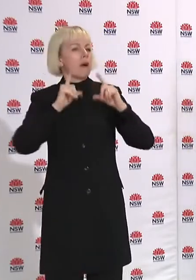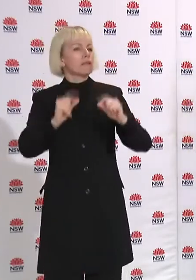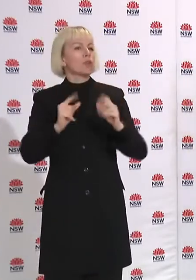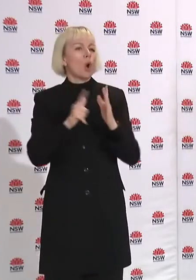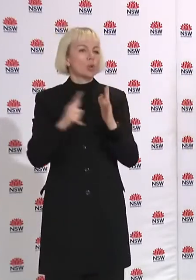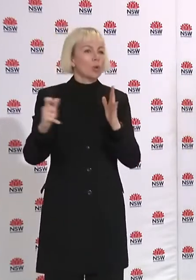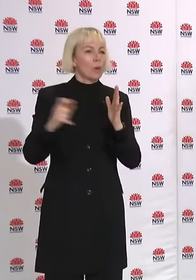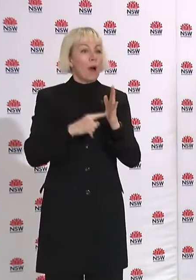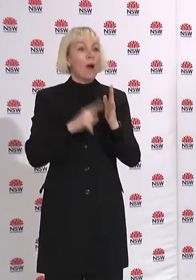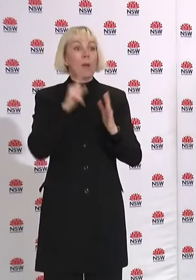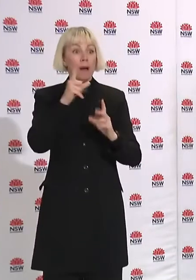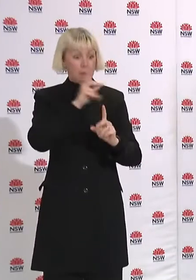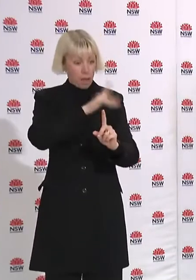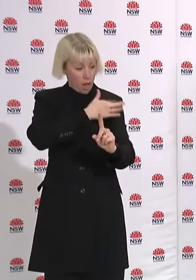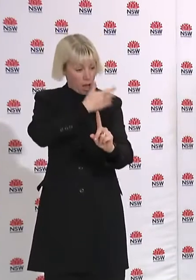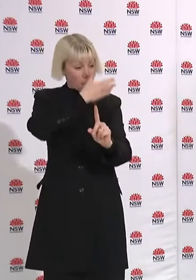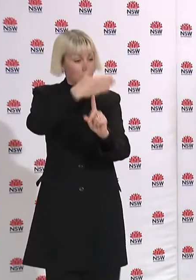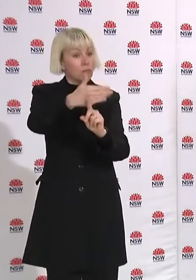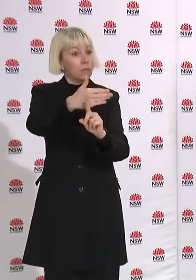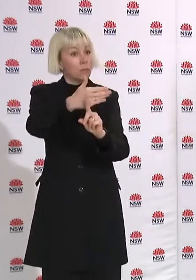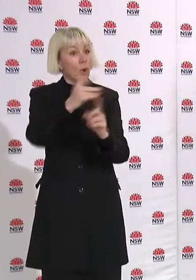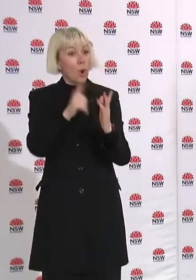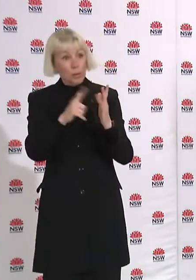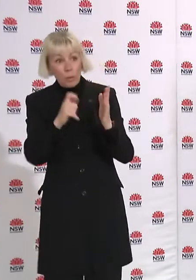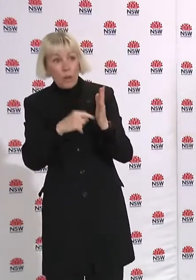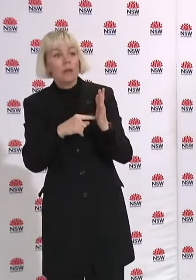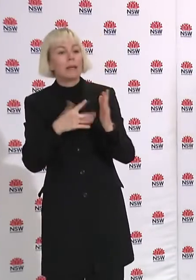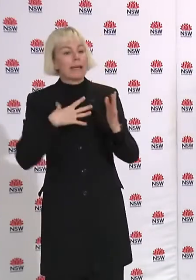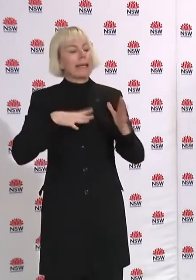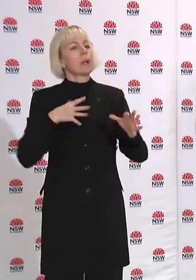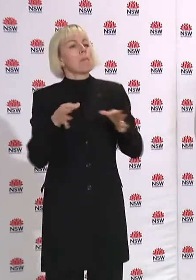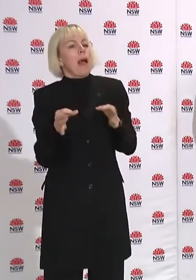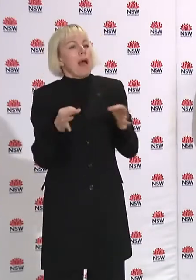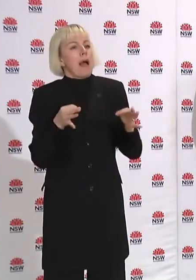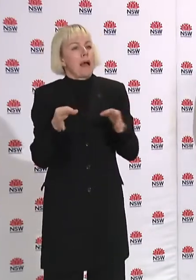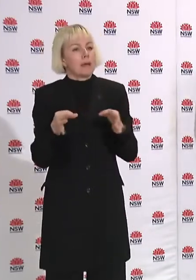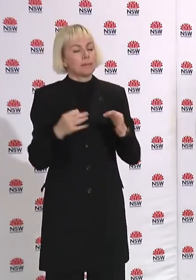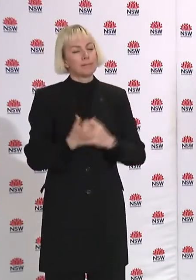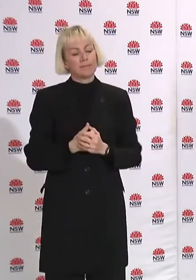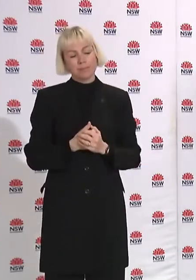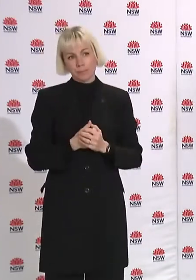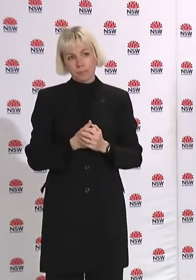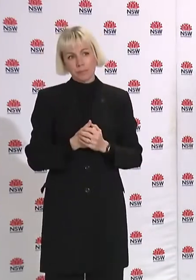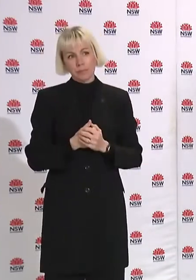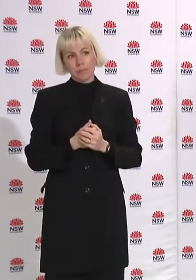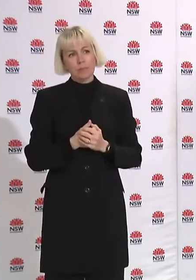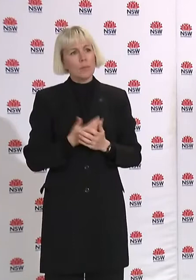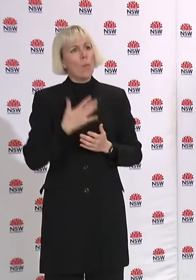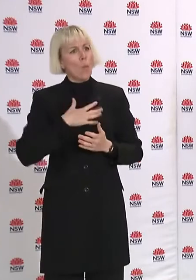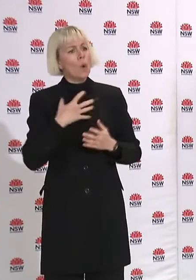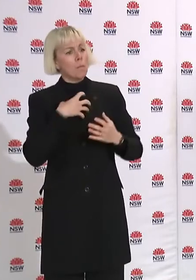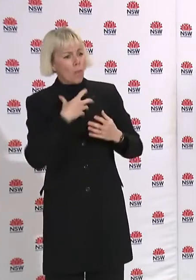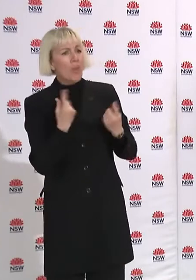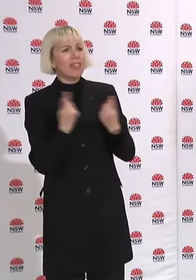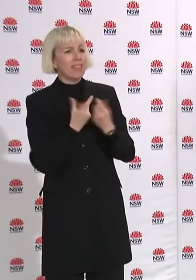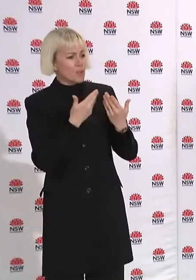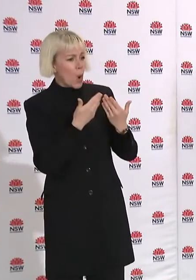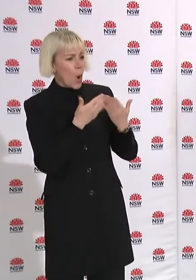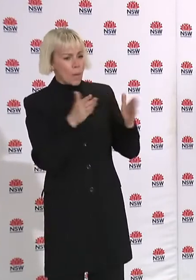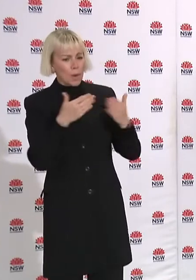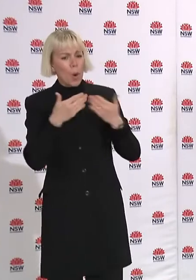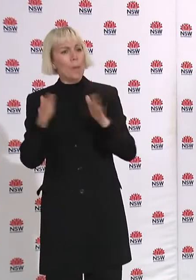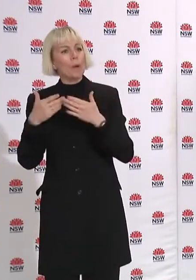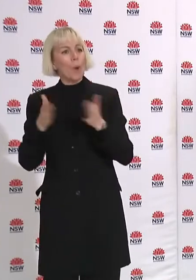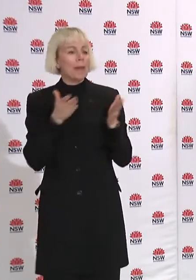our citizens as how best we can live freely, but also as openly as possible. Now, the New South Wales